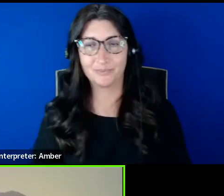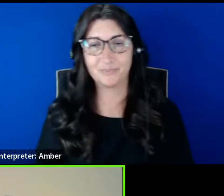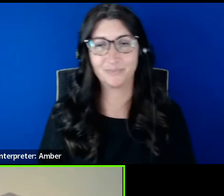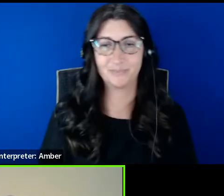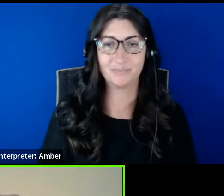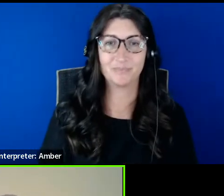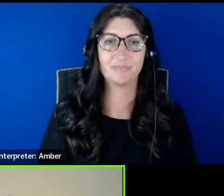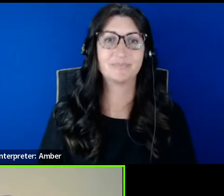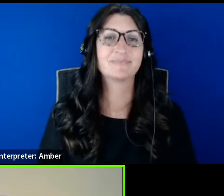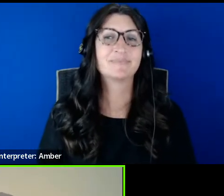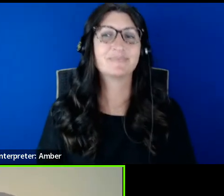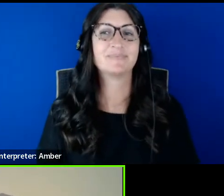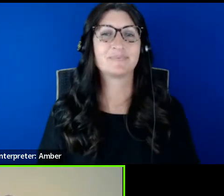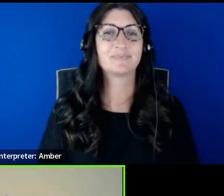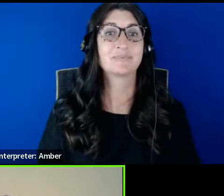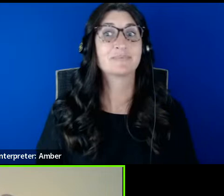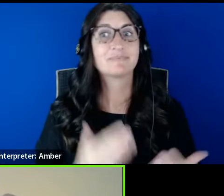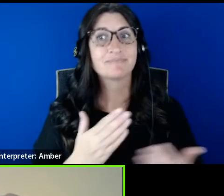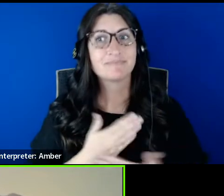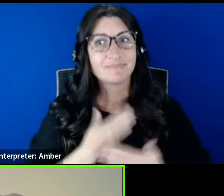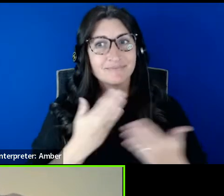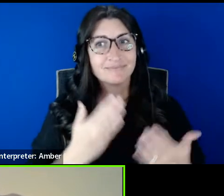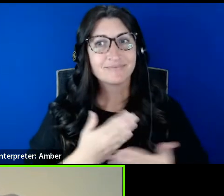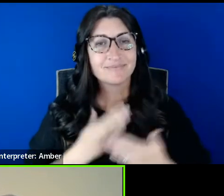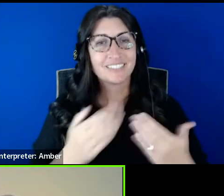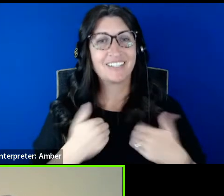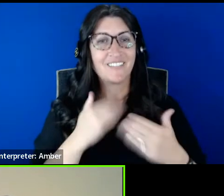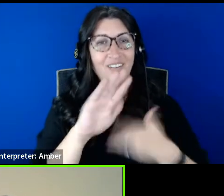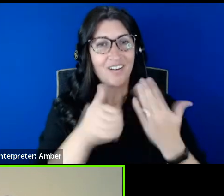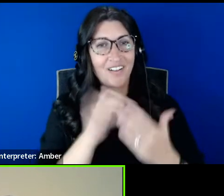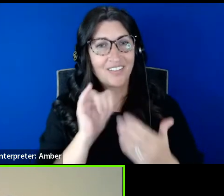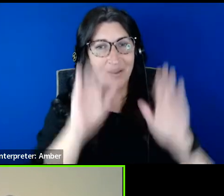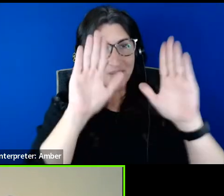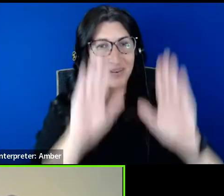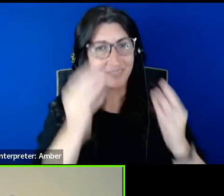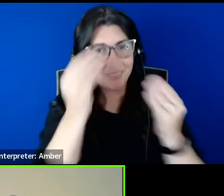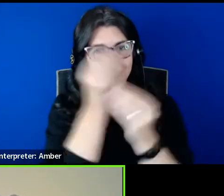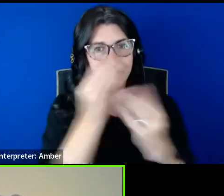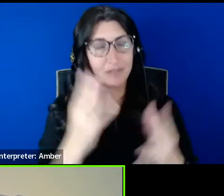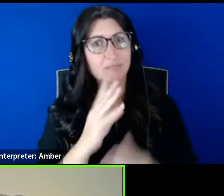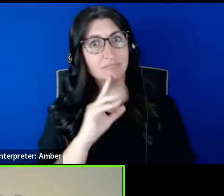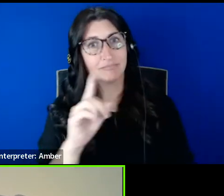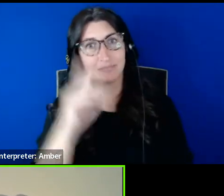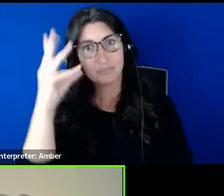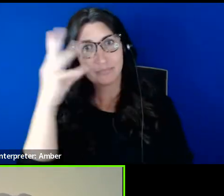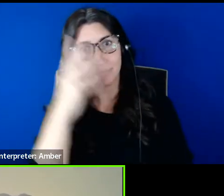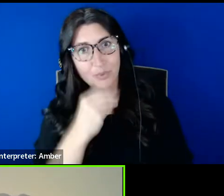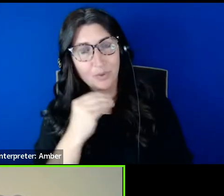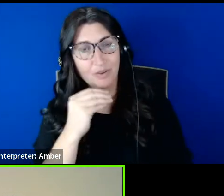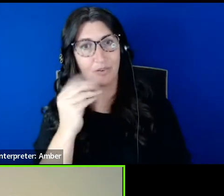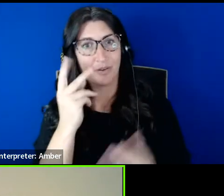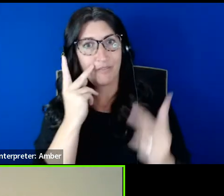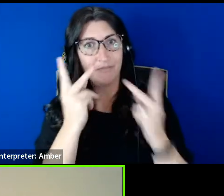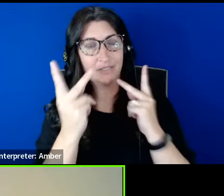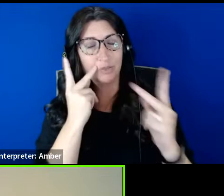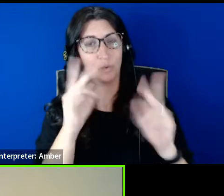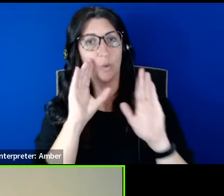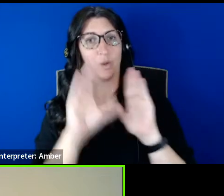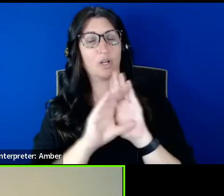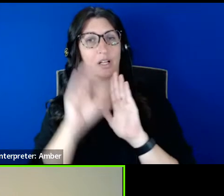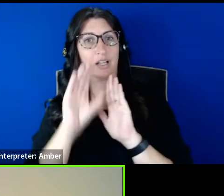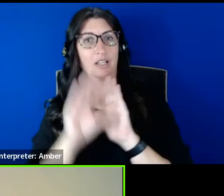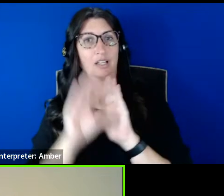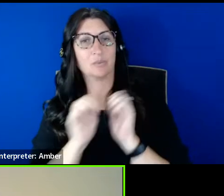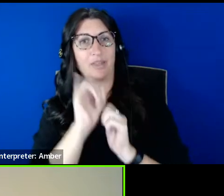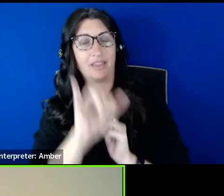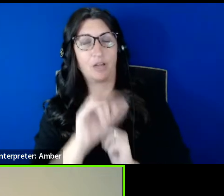So glad to have all that wonderful information and such beautiful visuals too with that. I